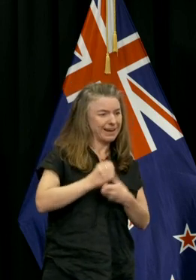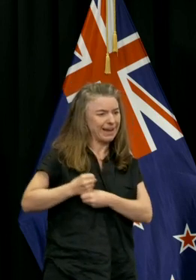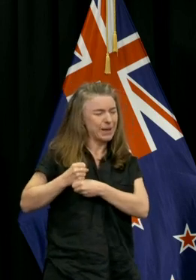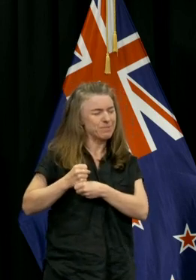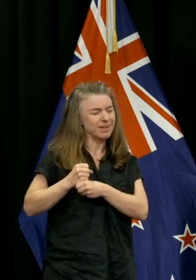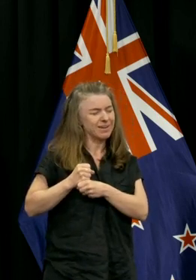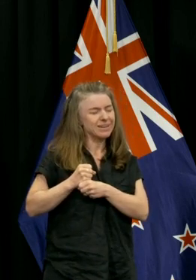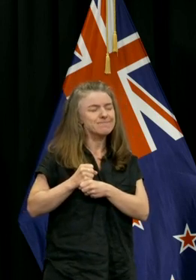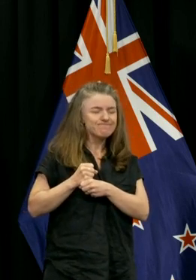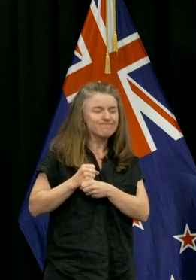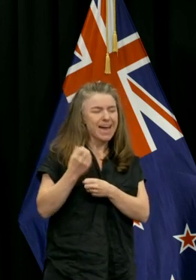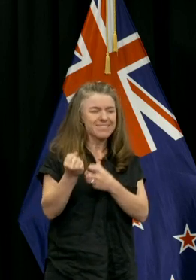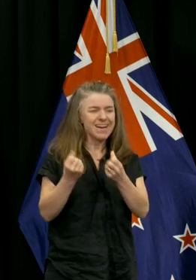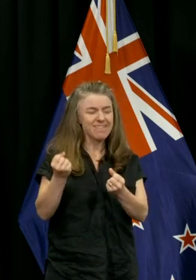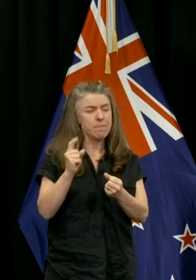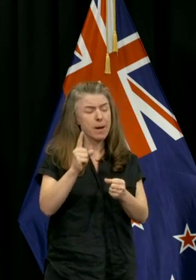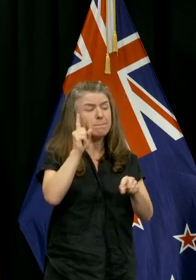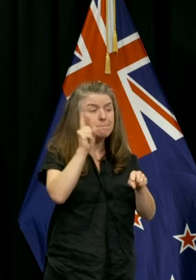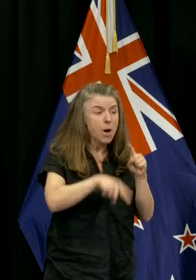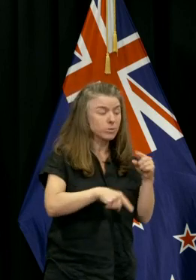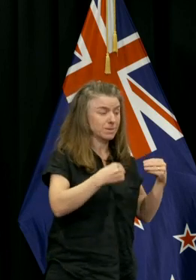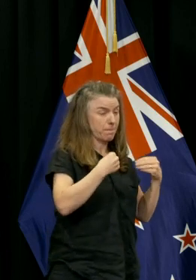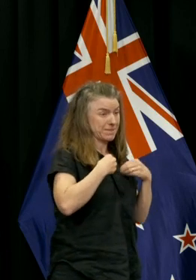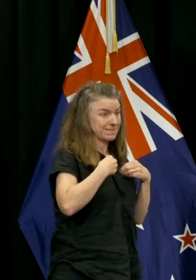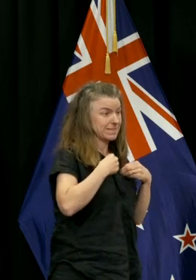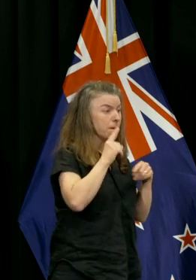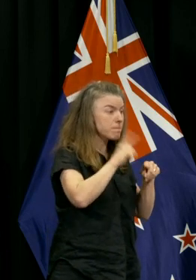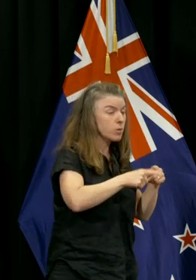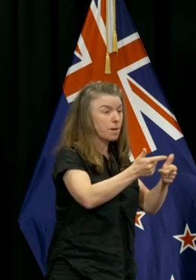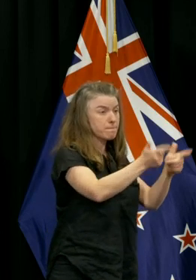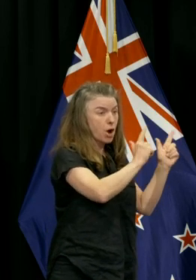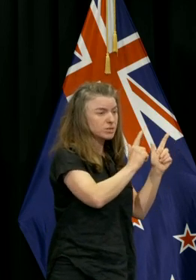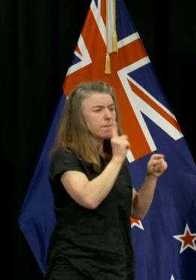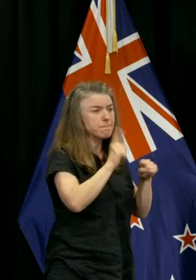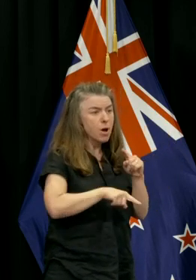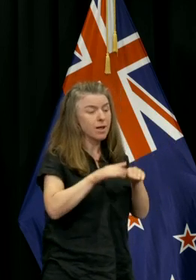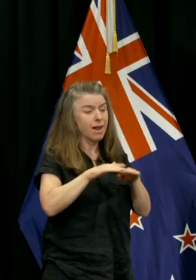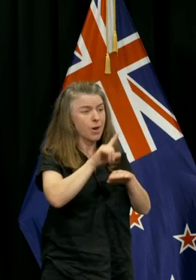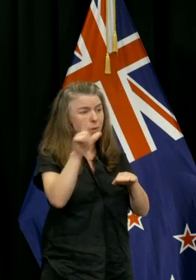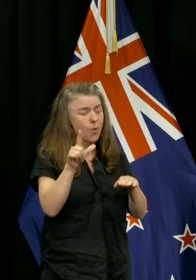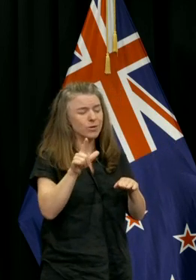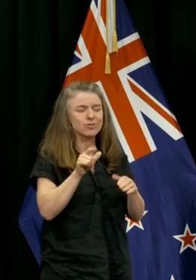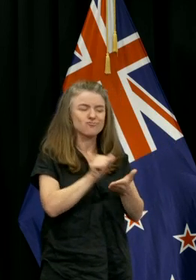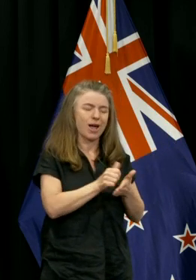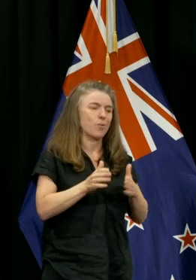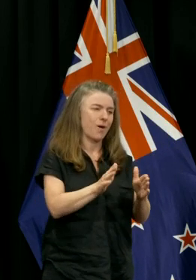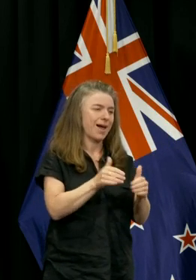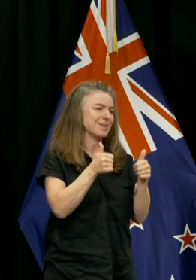vast majority of landlords and employers who are actually working really hard to do the right thing, just like all New